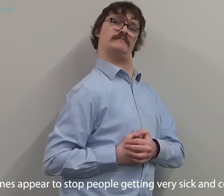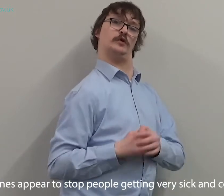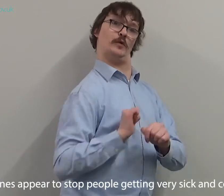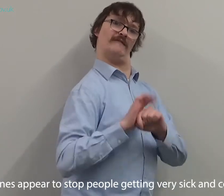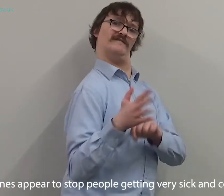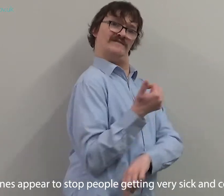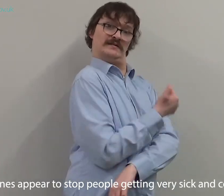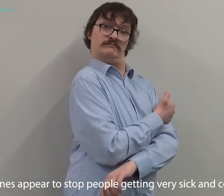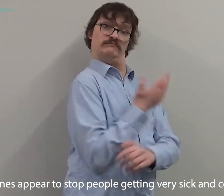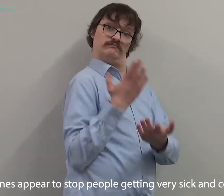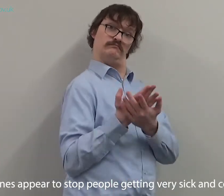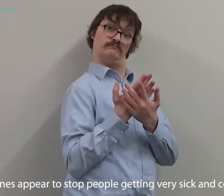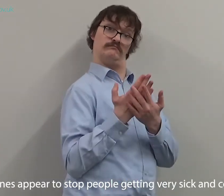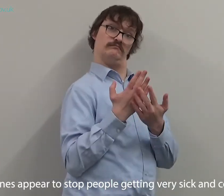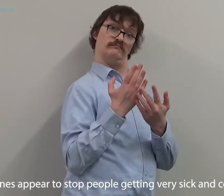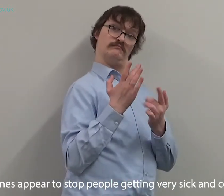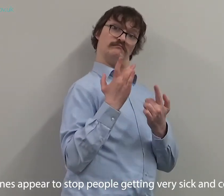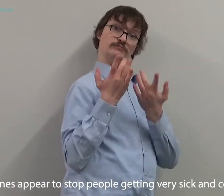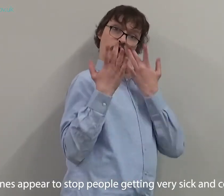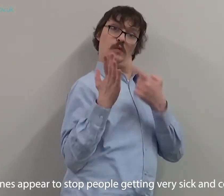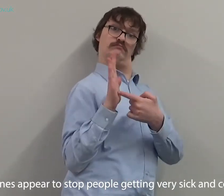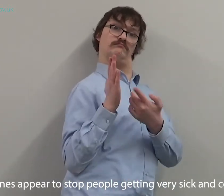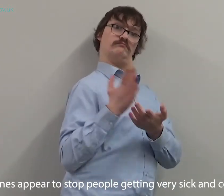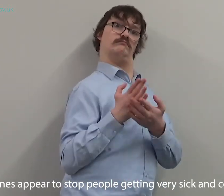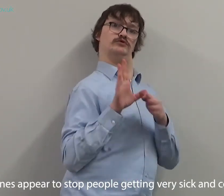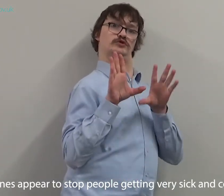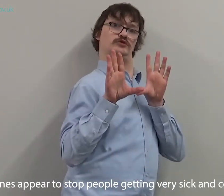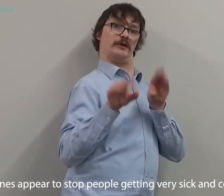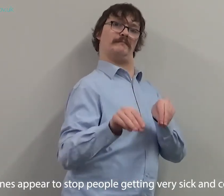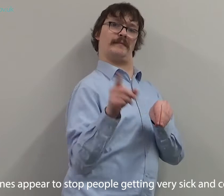COVID vaccines appear to stop people getting very sick and could save lives.